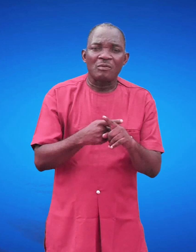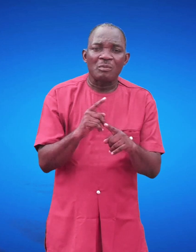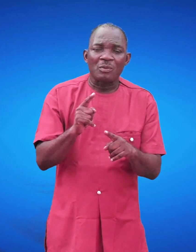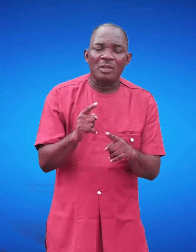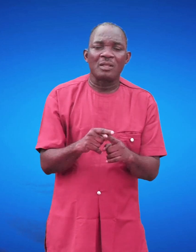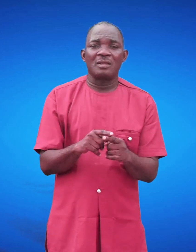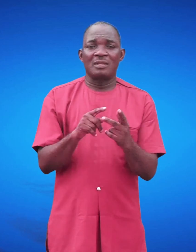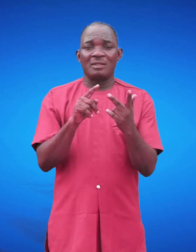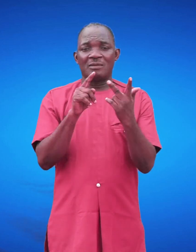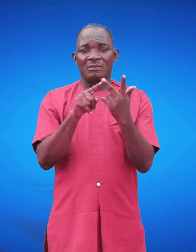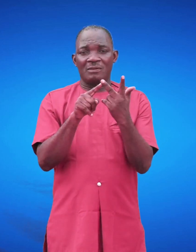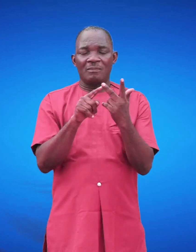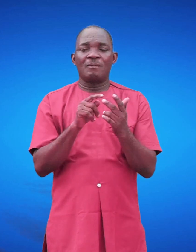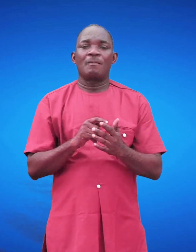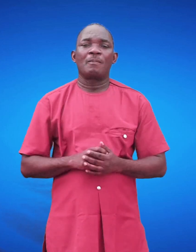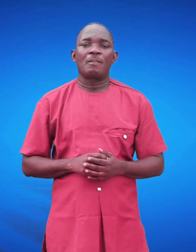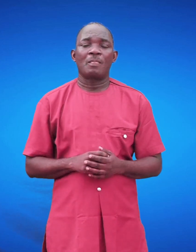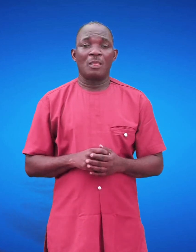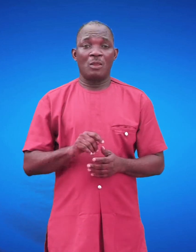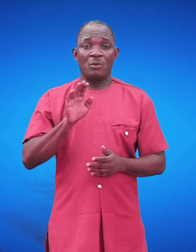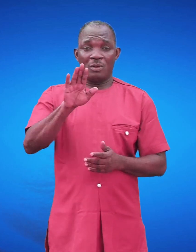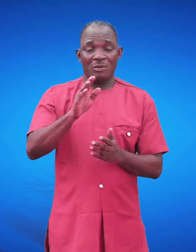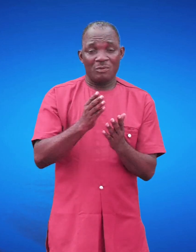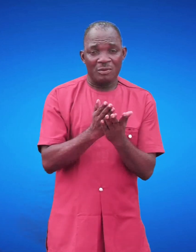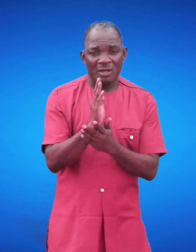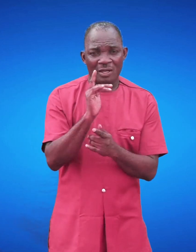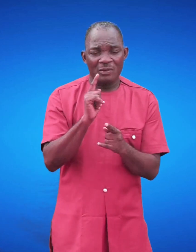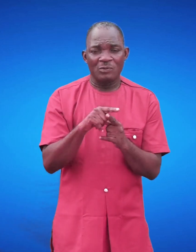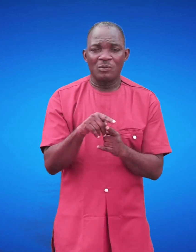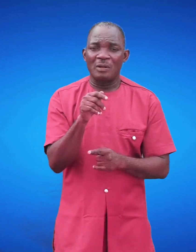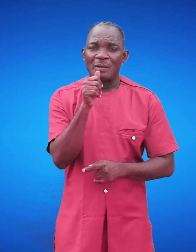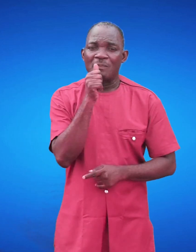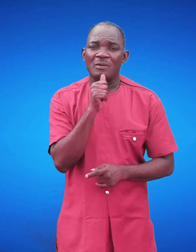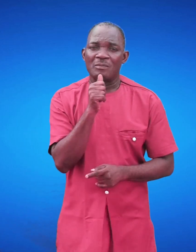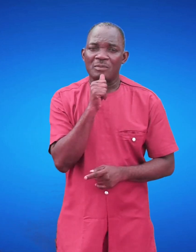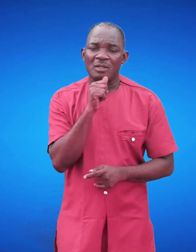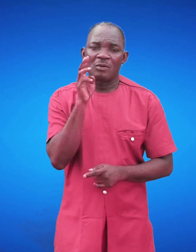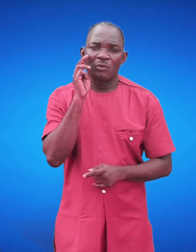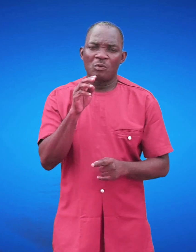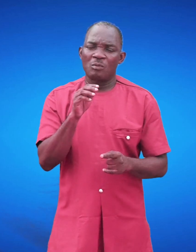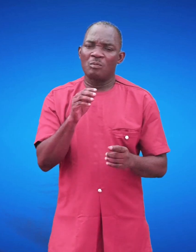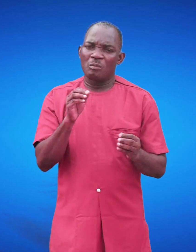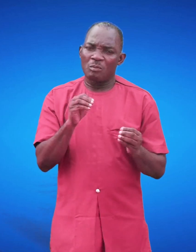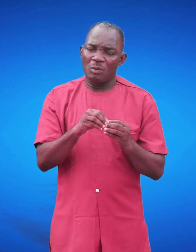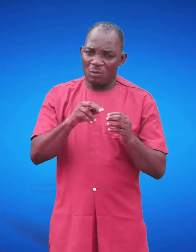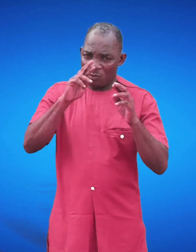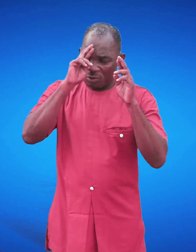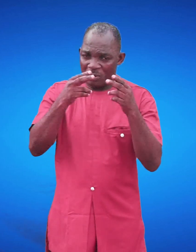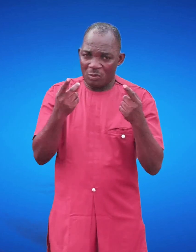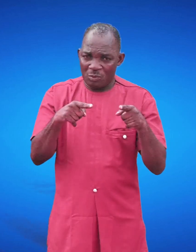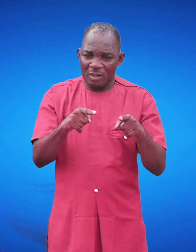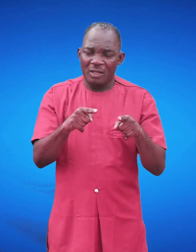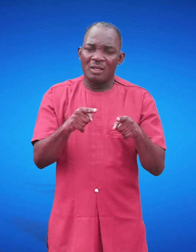3. Your right to privacy will be respected when accessing